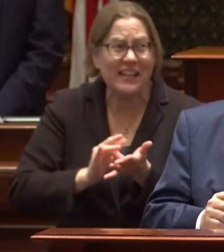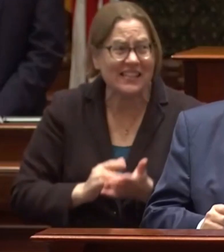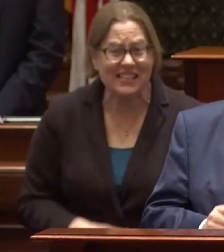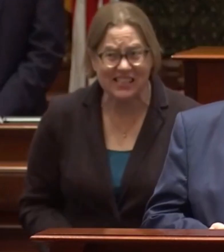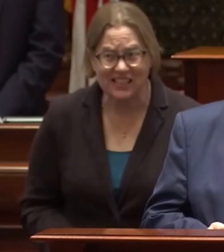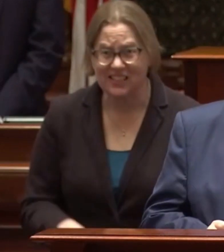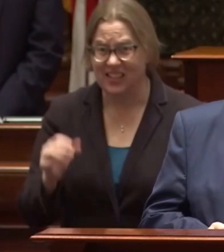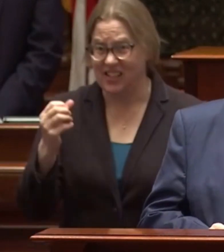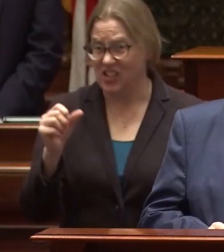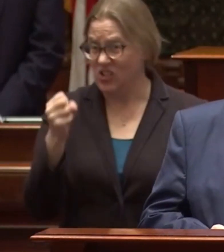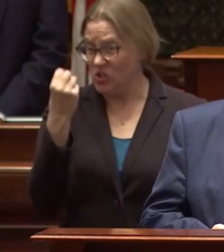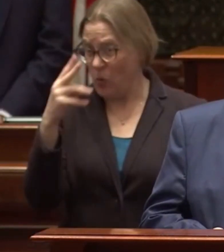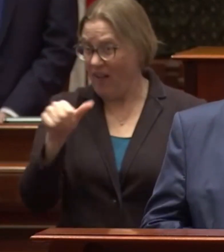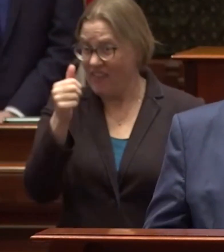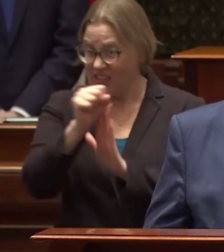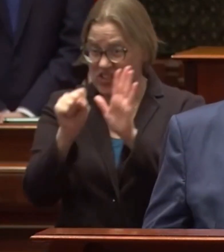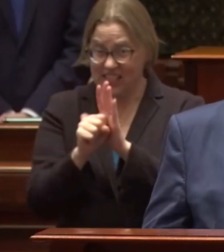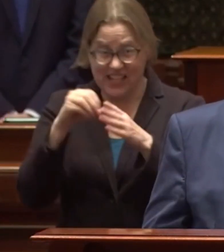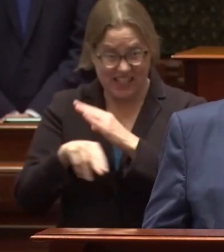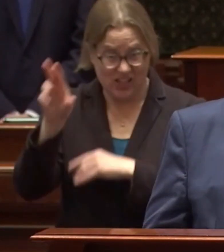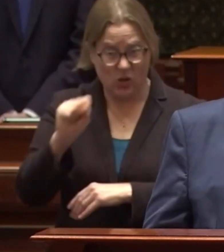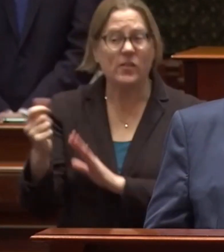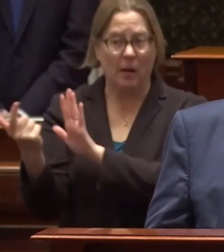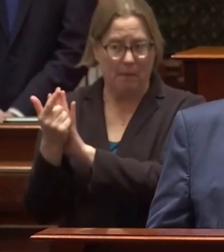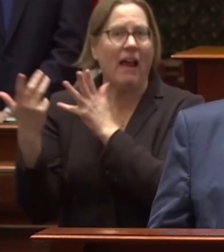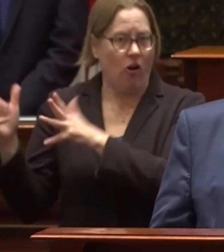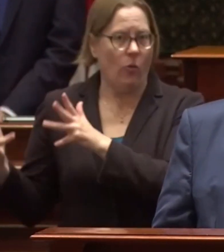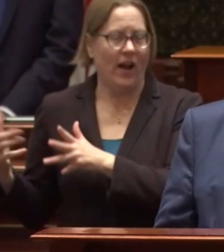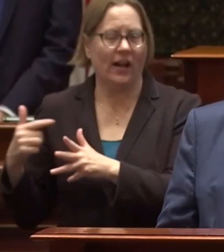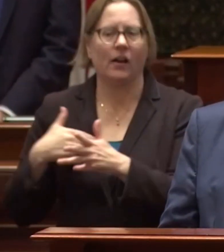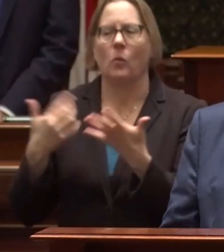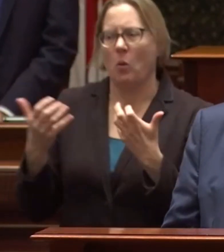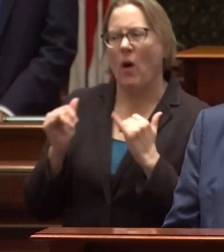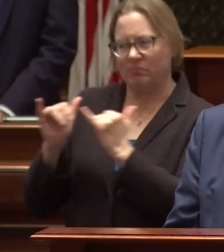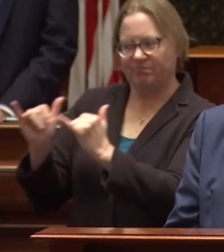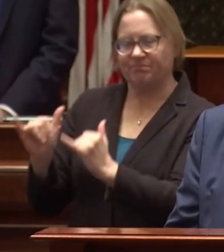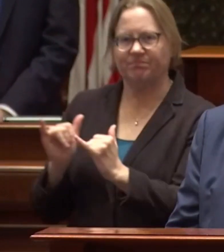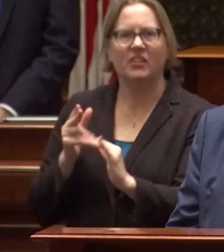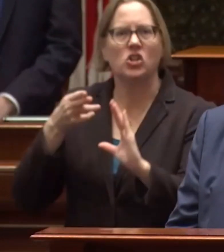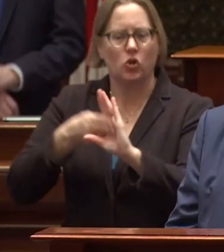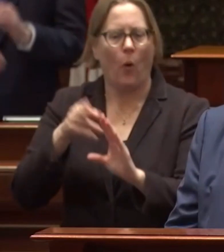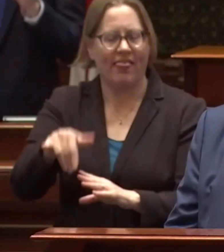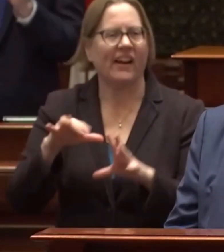other states in this nation, it's time for Illinois to ban junk insurance plans.